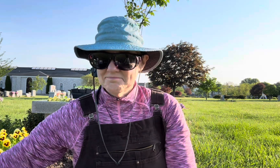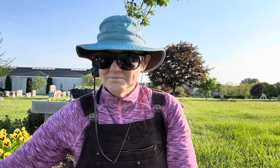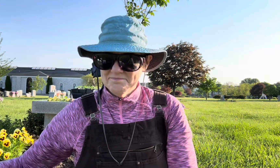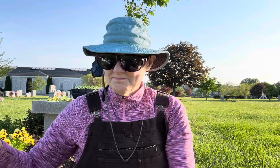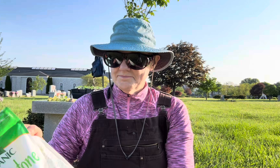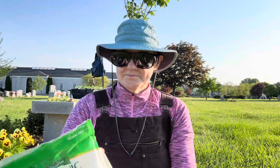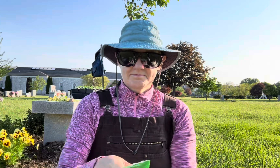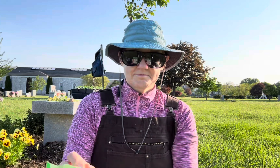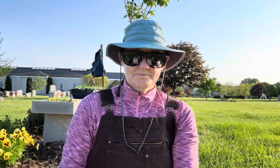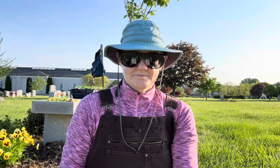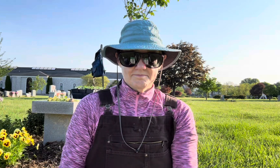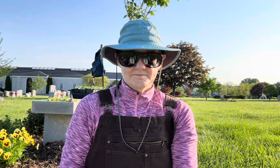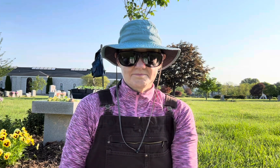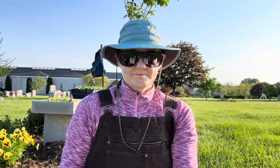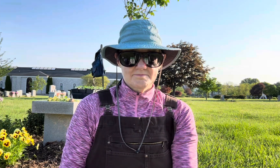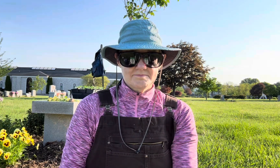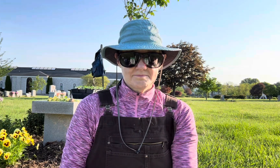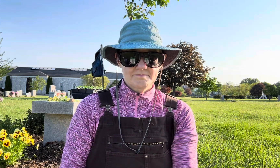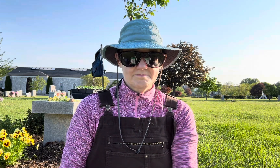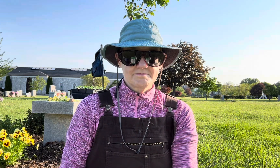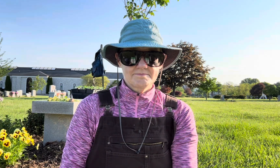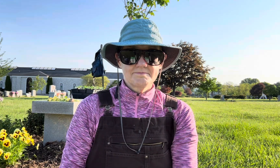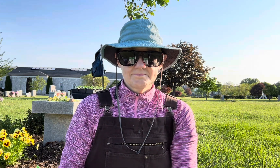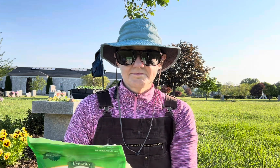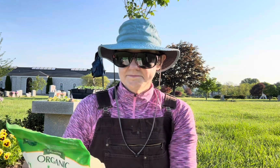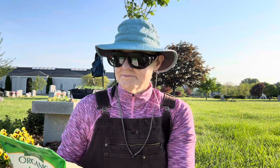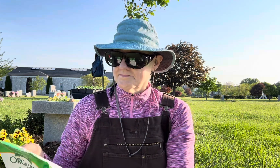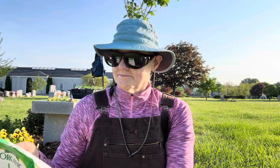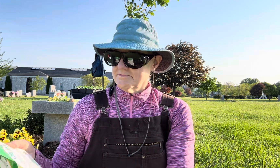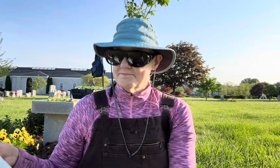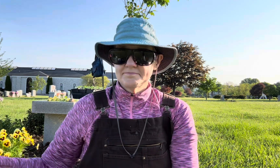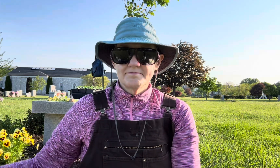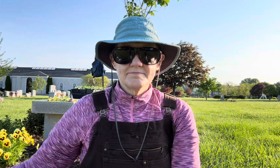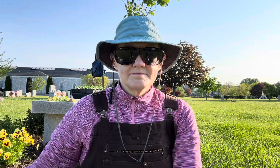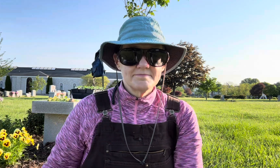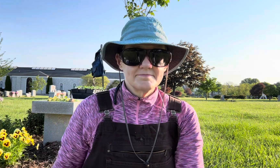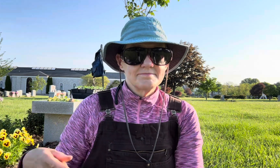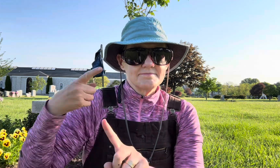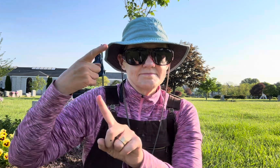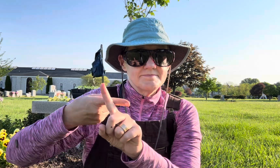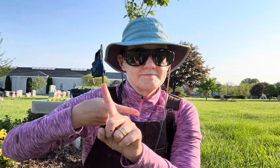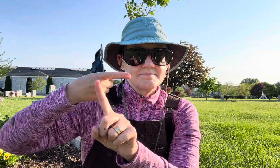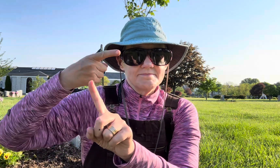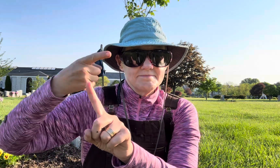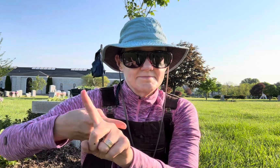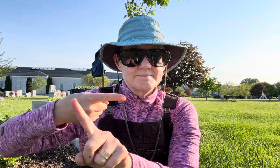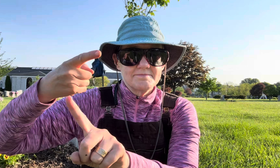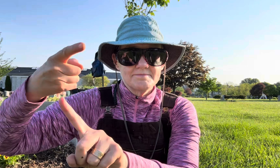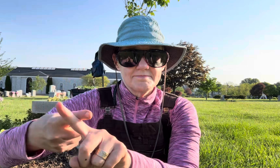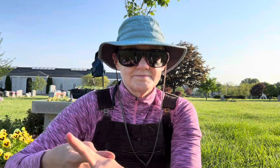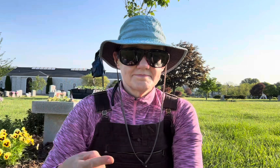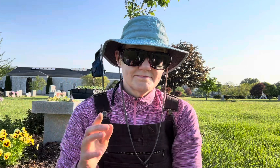telling you right. Yes, a cup and a third. Do that every month.